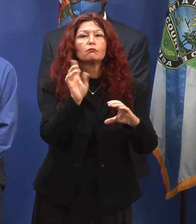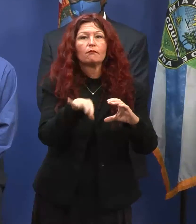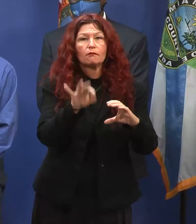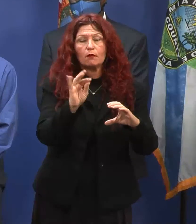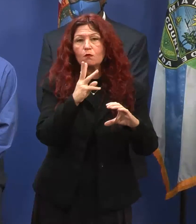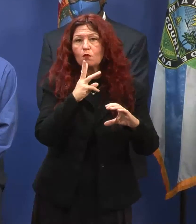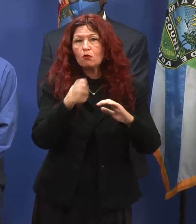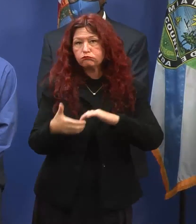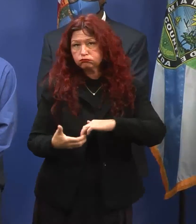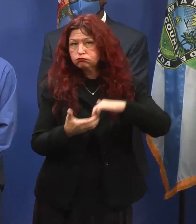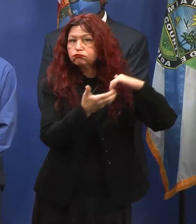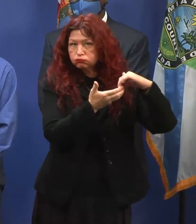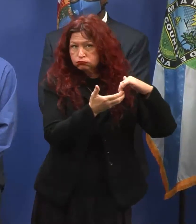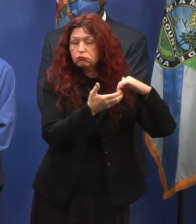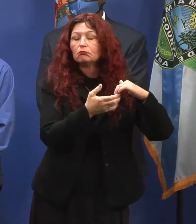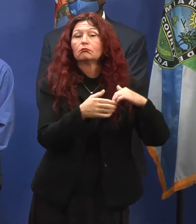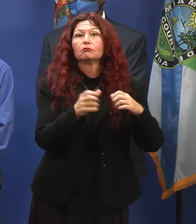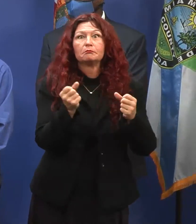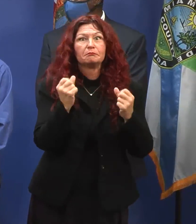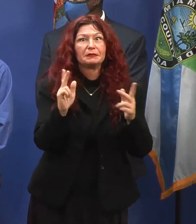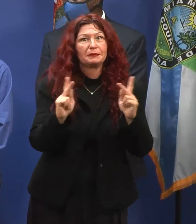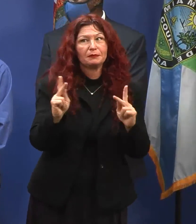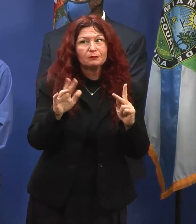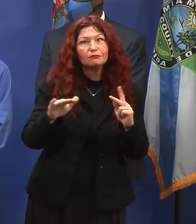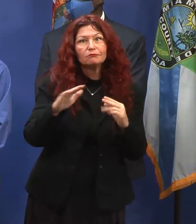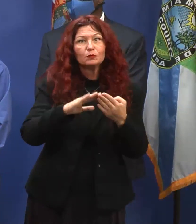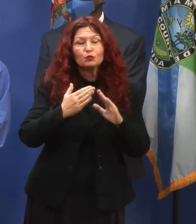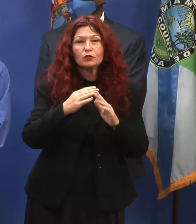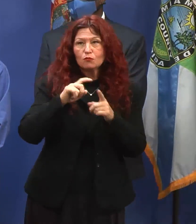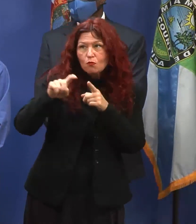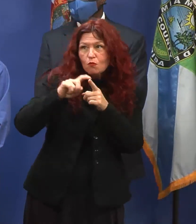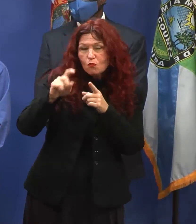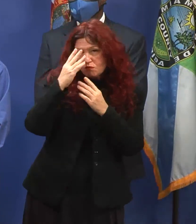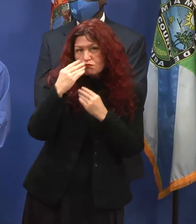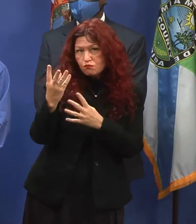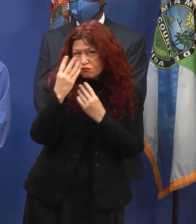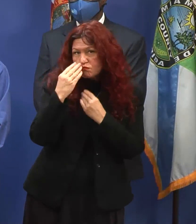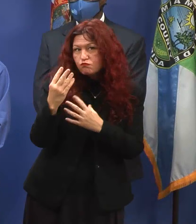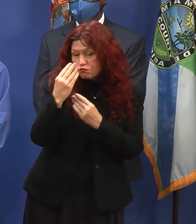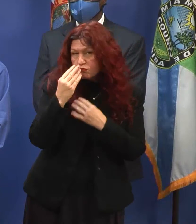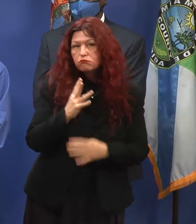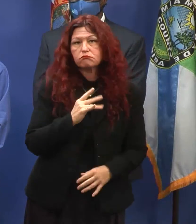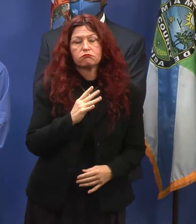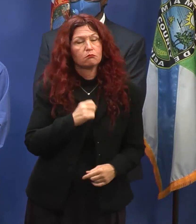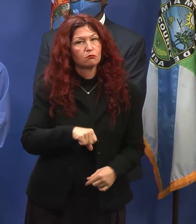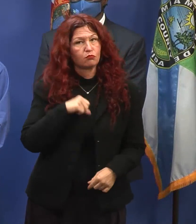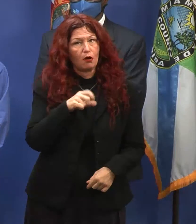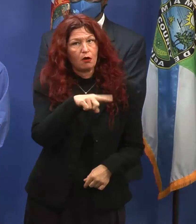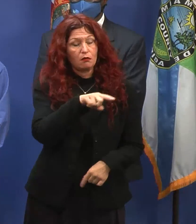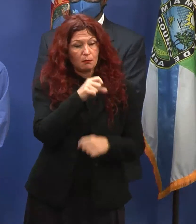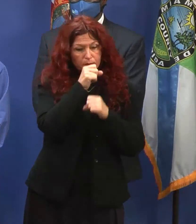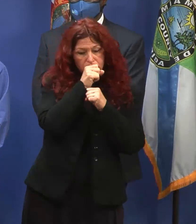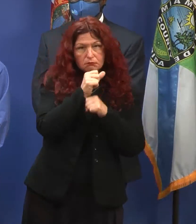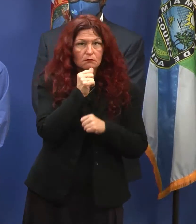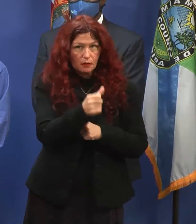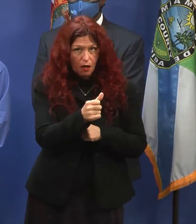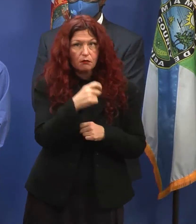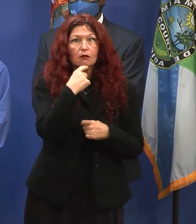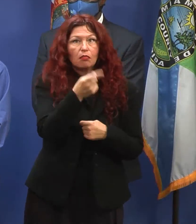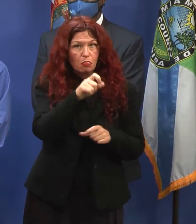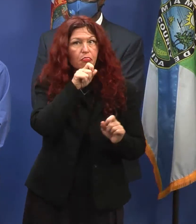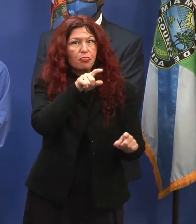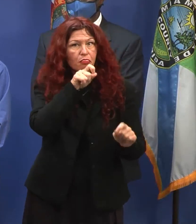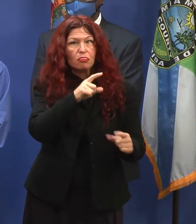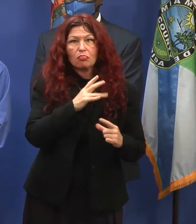is I'm very proud of the community. We're getting a lot of tips, a lot of information. Our detectives are out there following up on those leads. This community